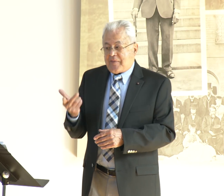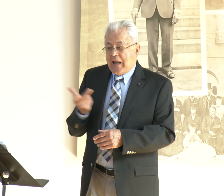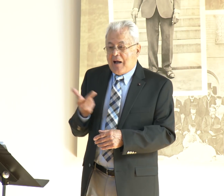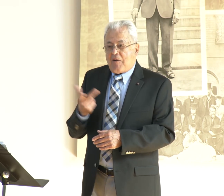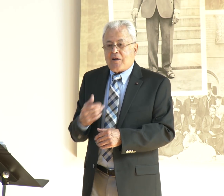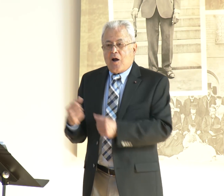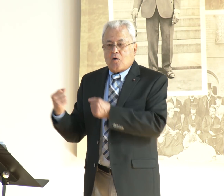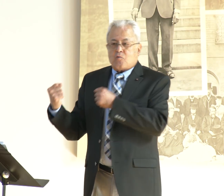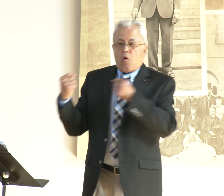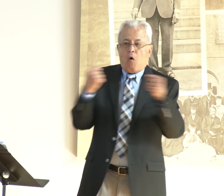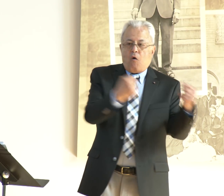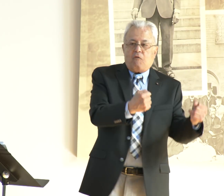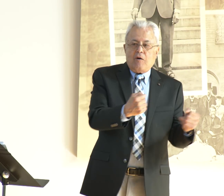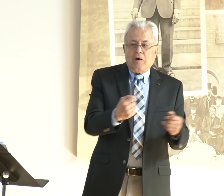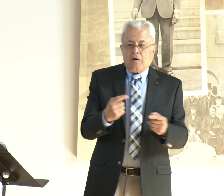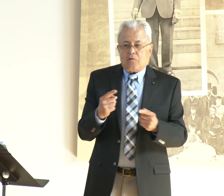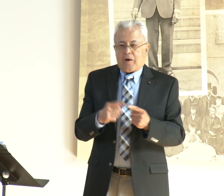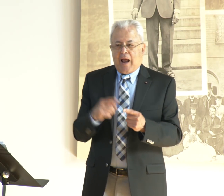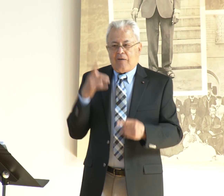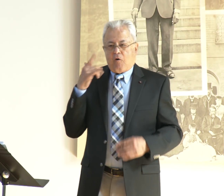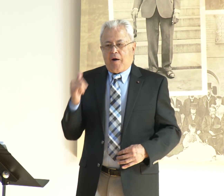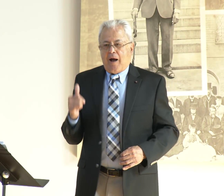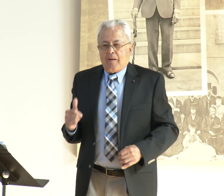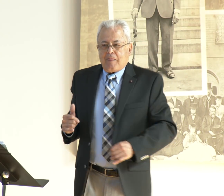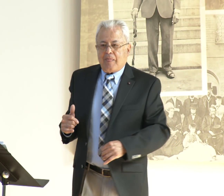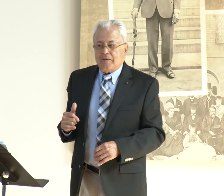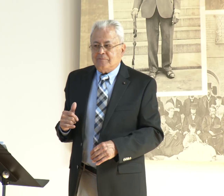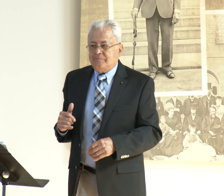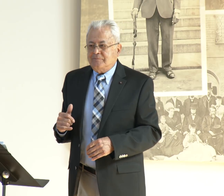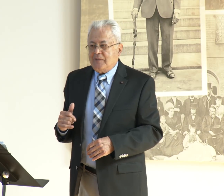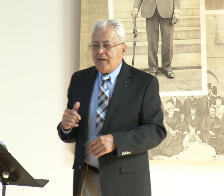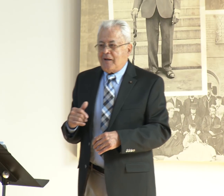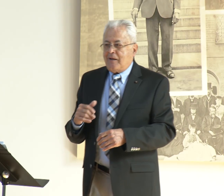And then my wife and I got him and drove to California.